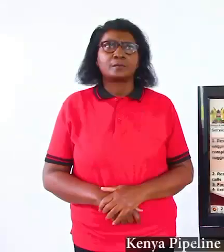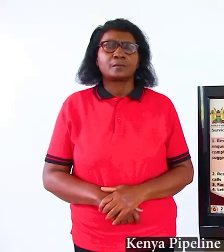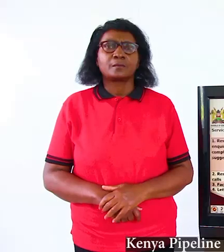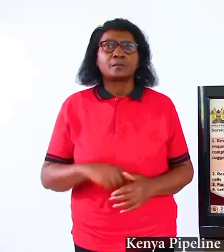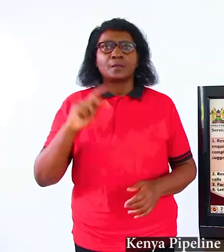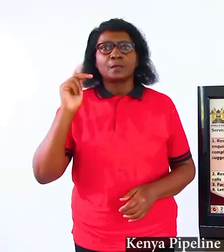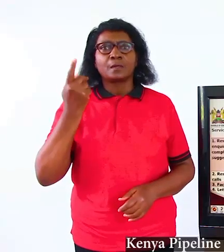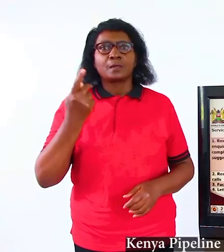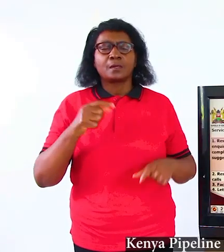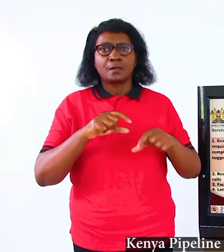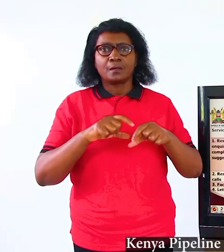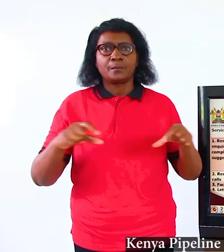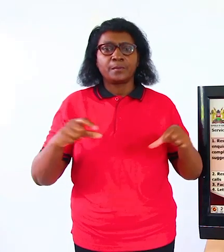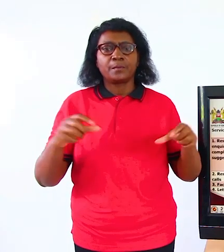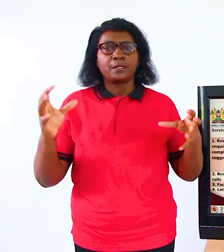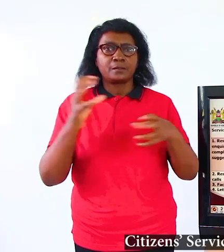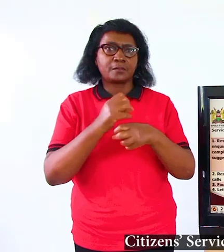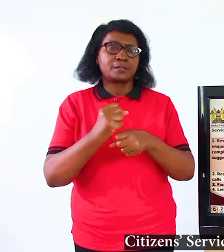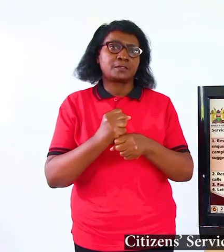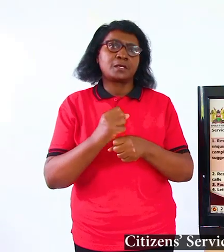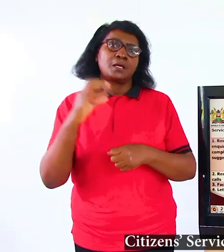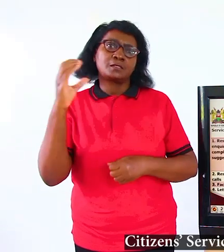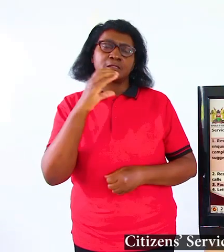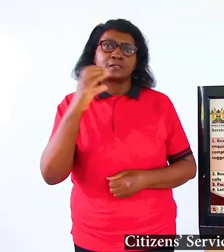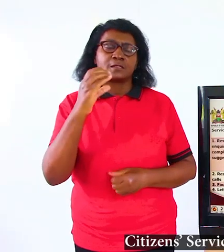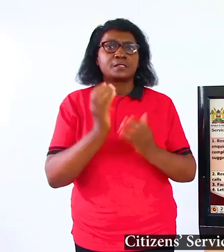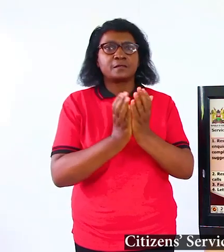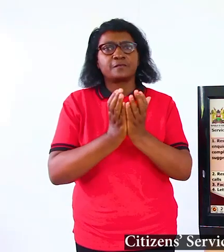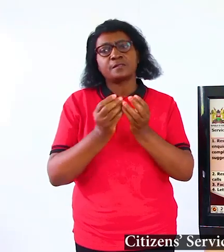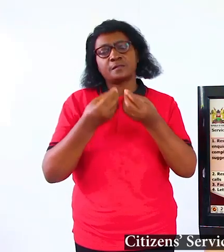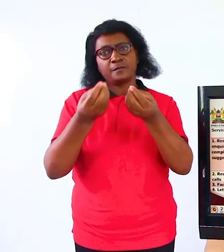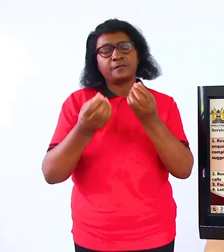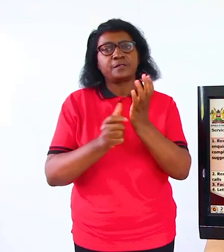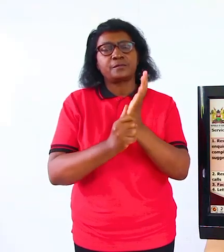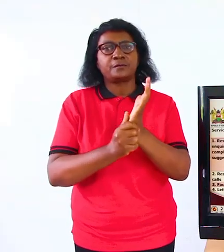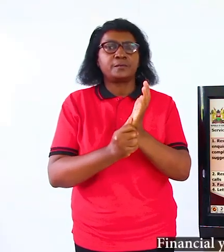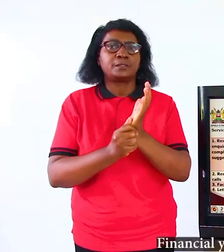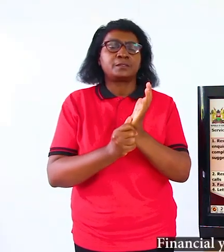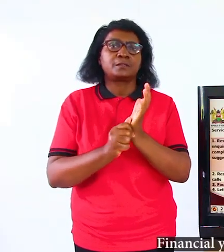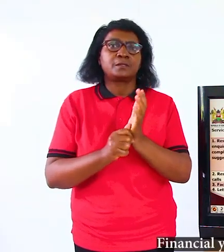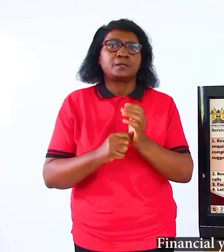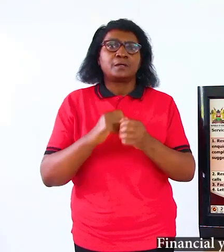Kenya Pipeline Company Limited, Citizens Service Delivery Charter, Financial Year